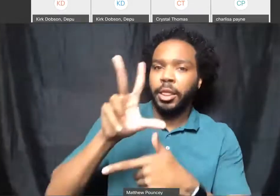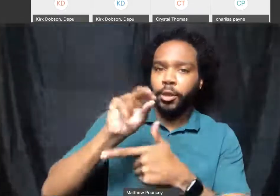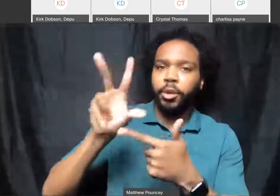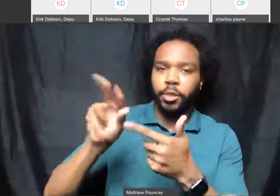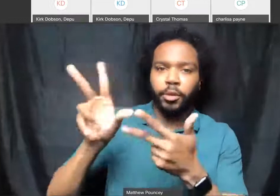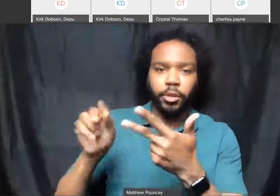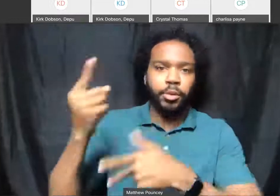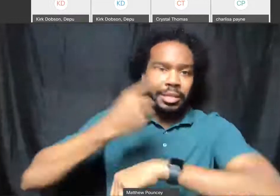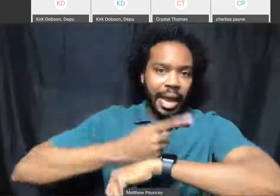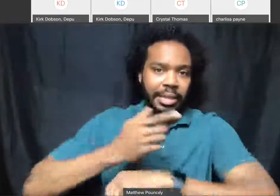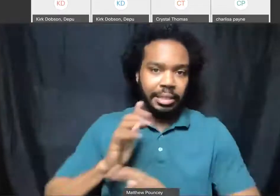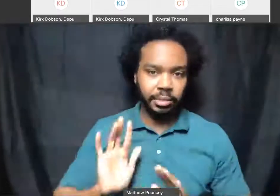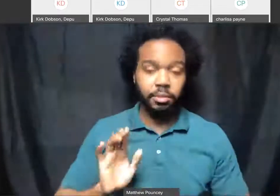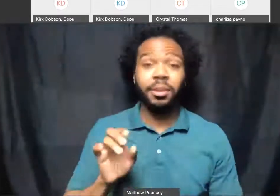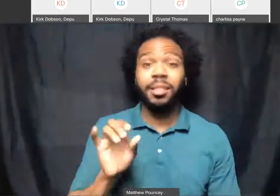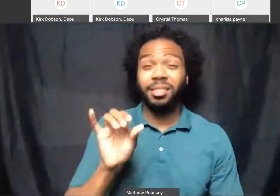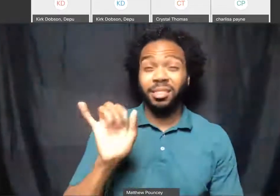out to